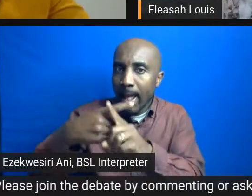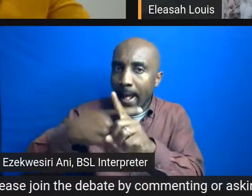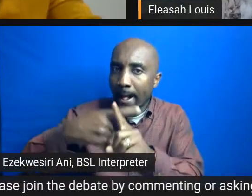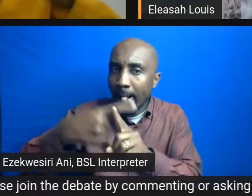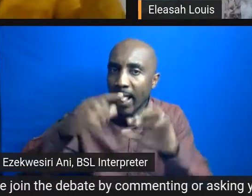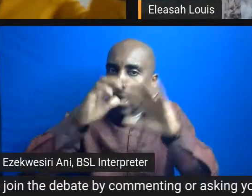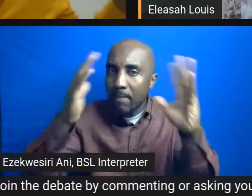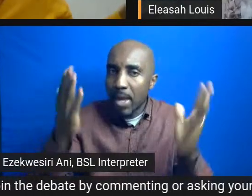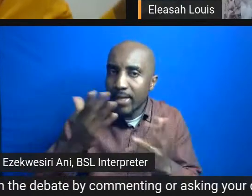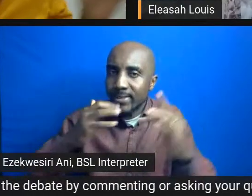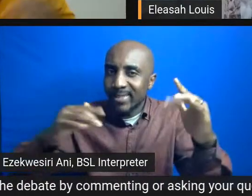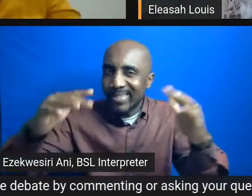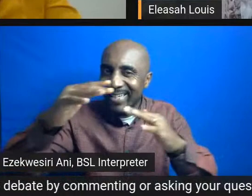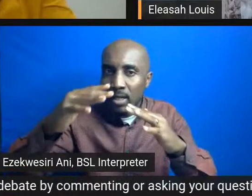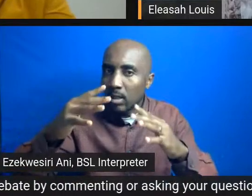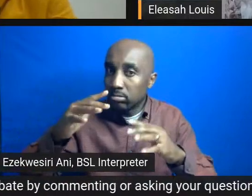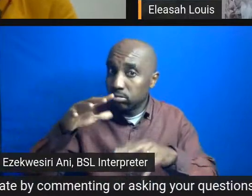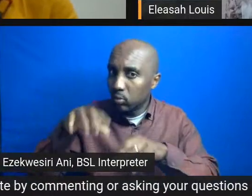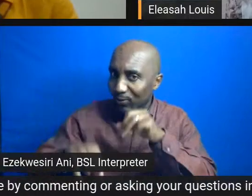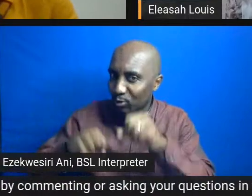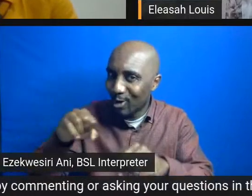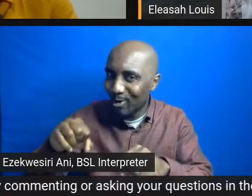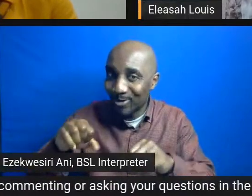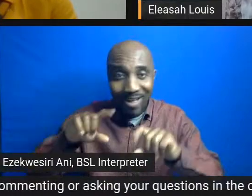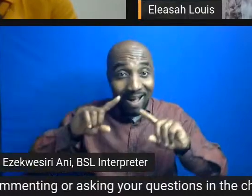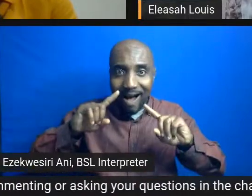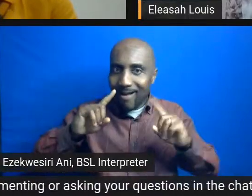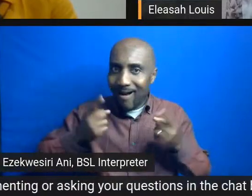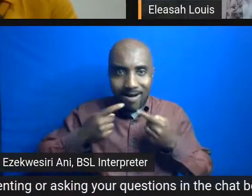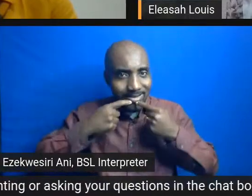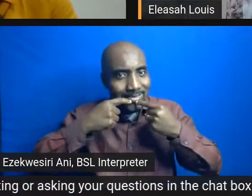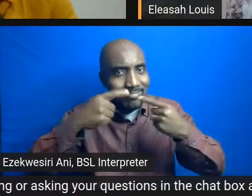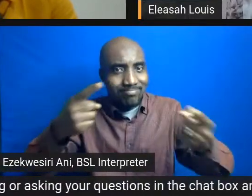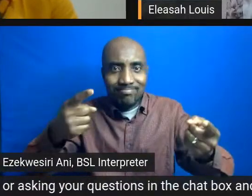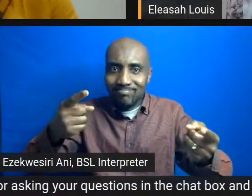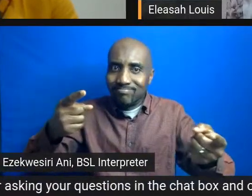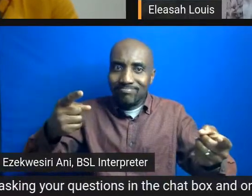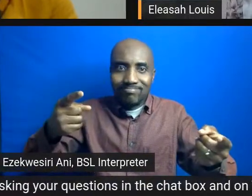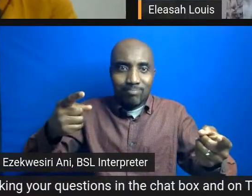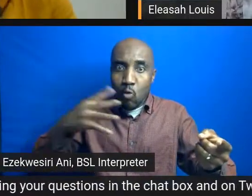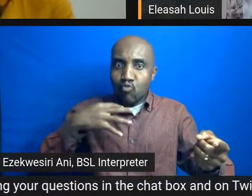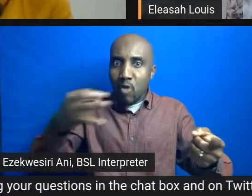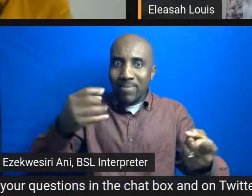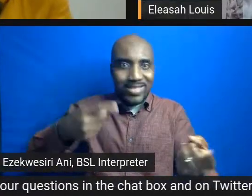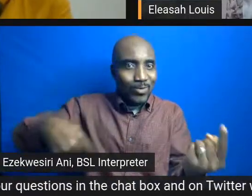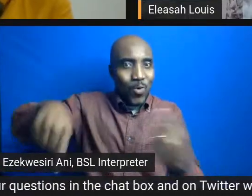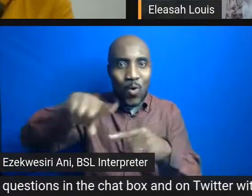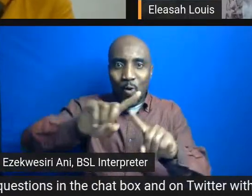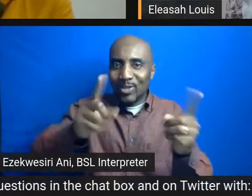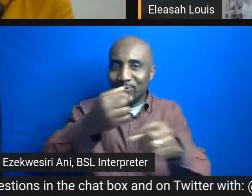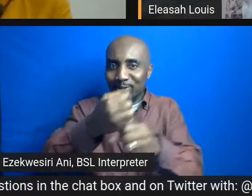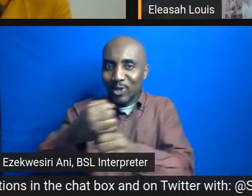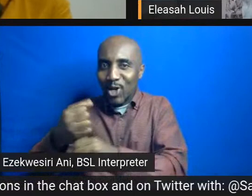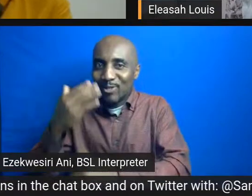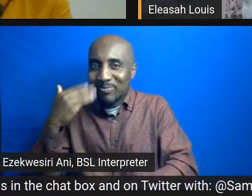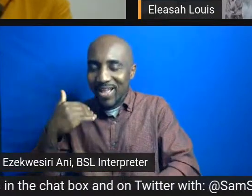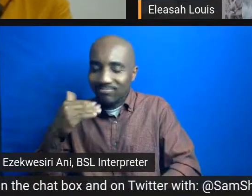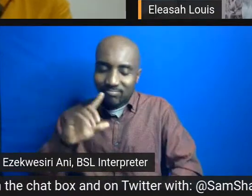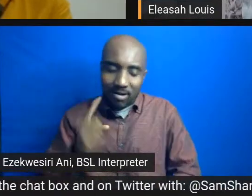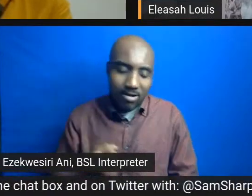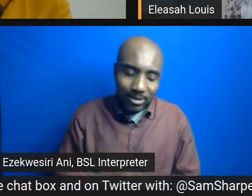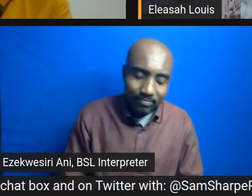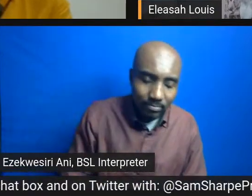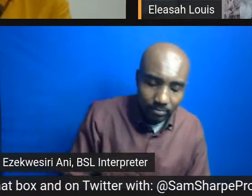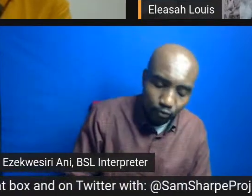speak sweepingly on the whole church. But one of